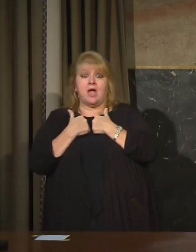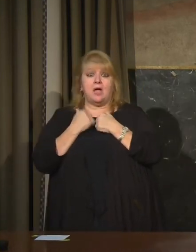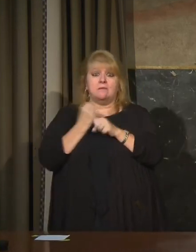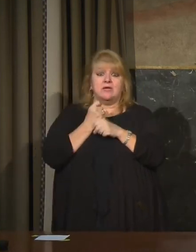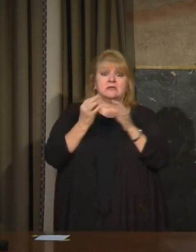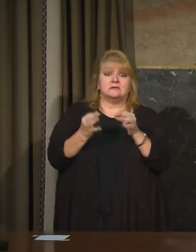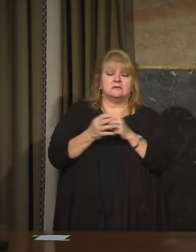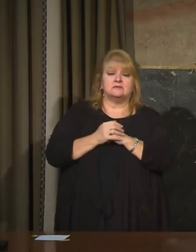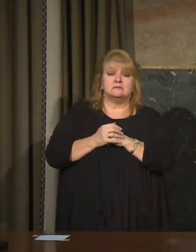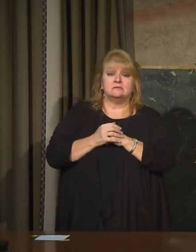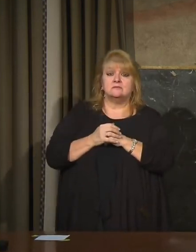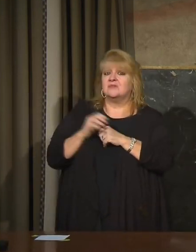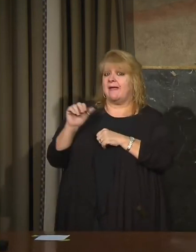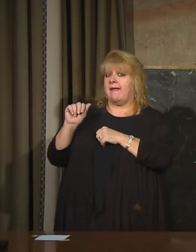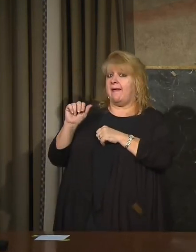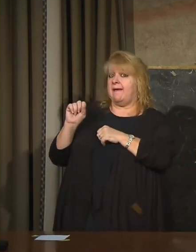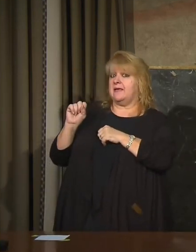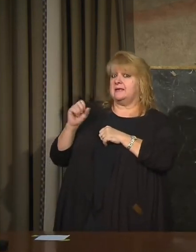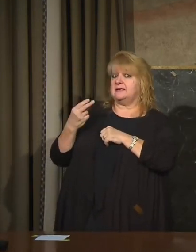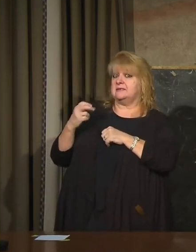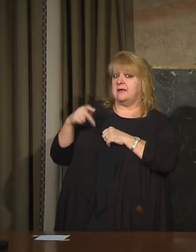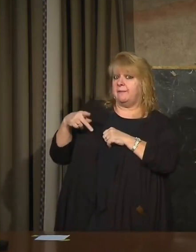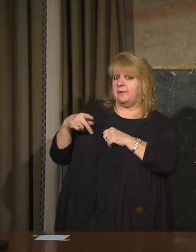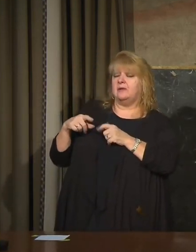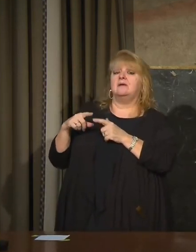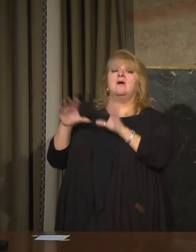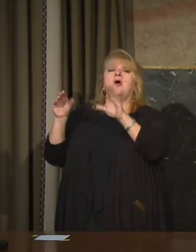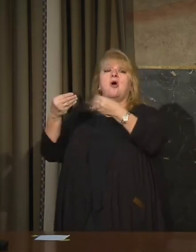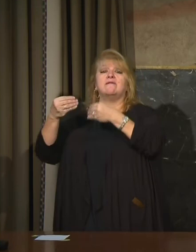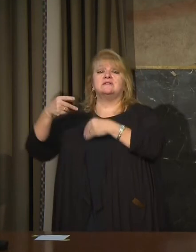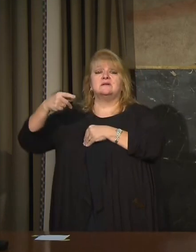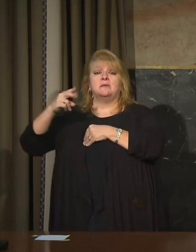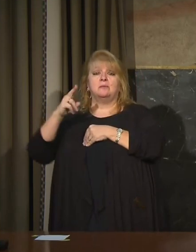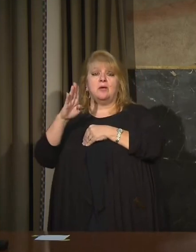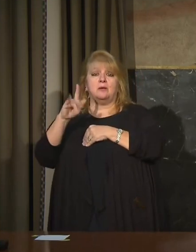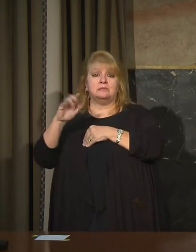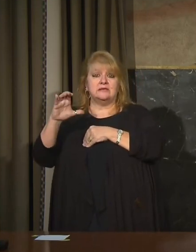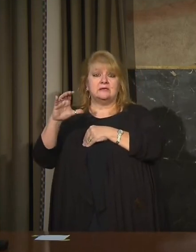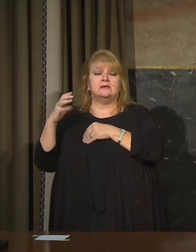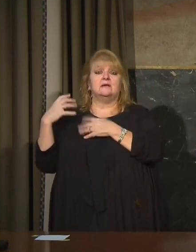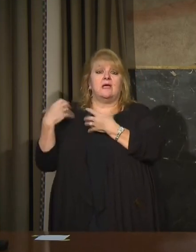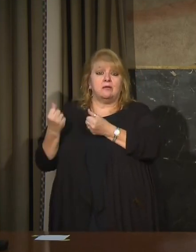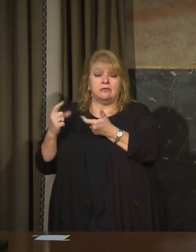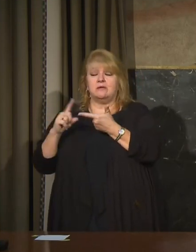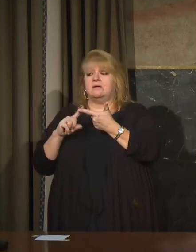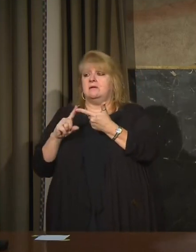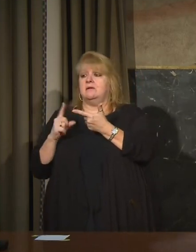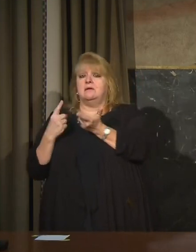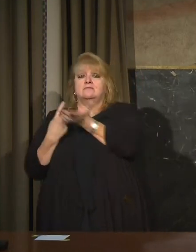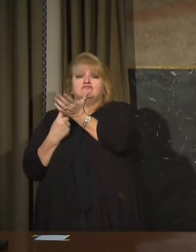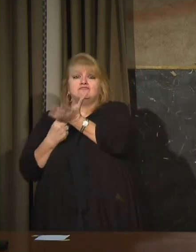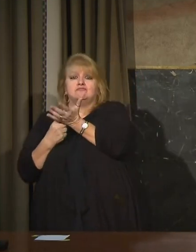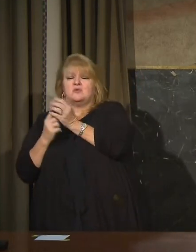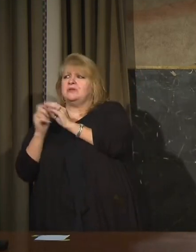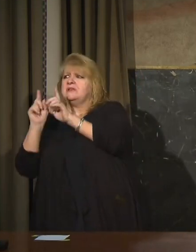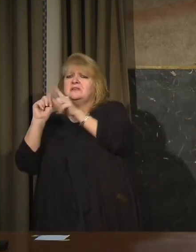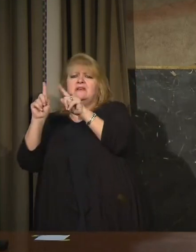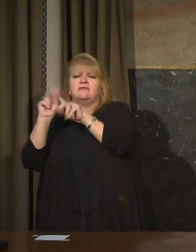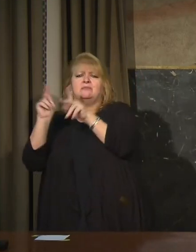on recommendations that come from the Office of Public Health. I do it in consultation with all sorts of